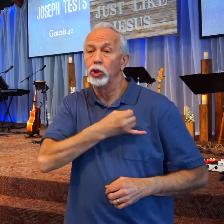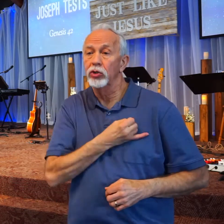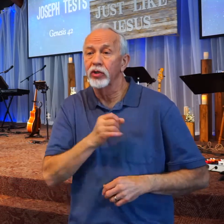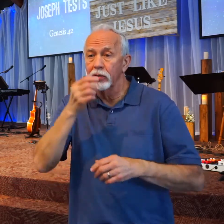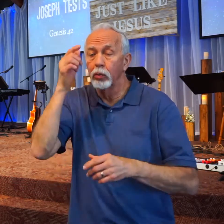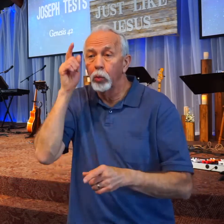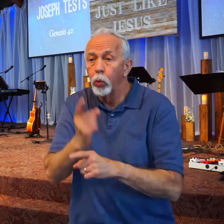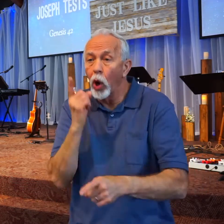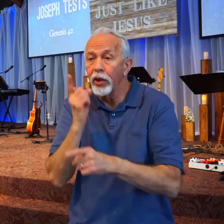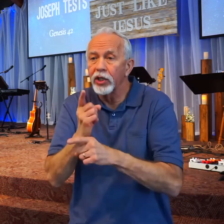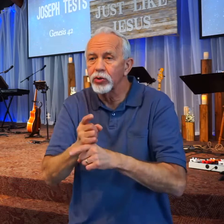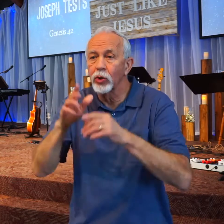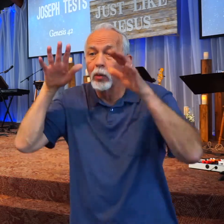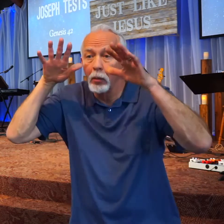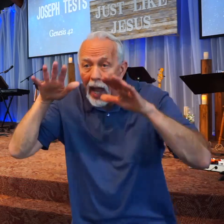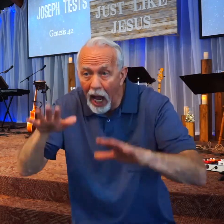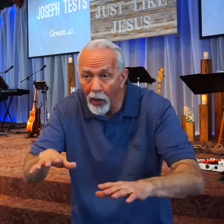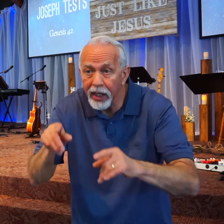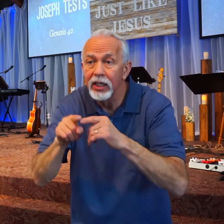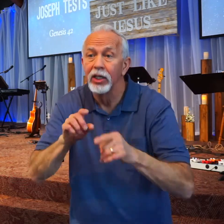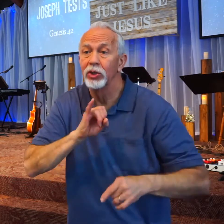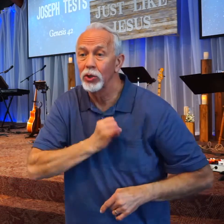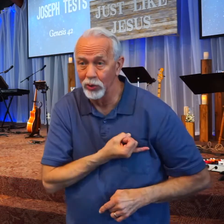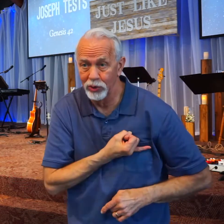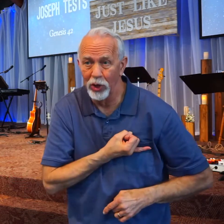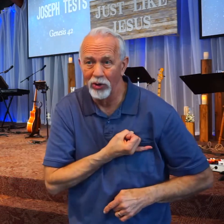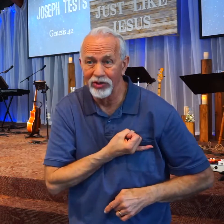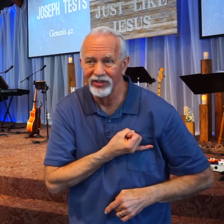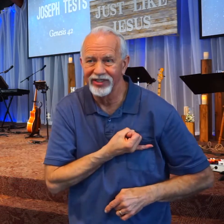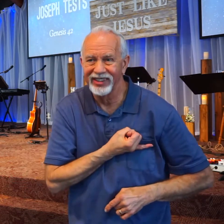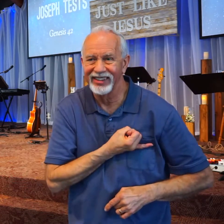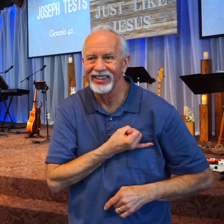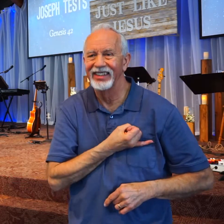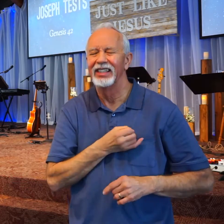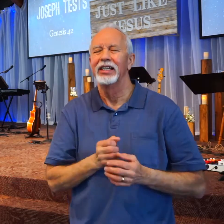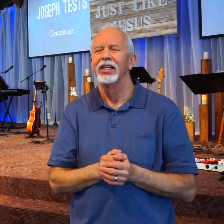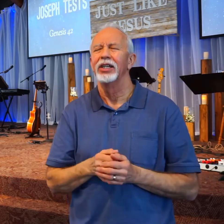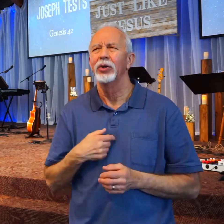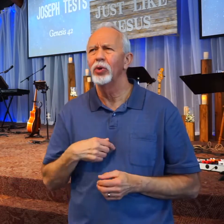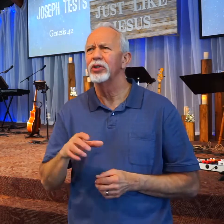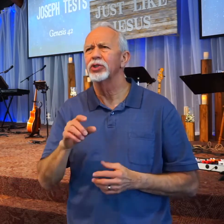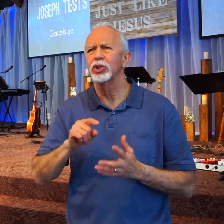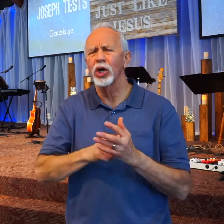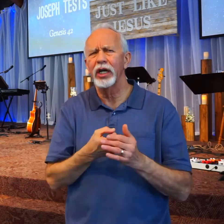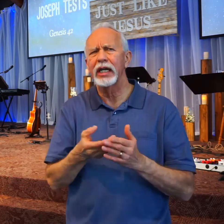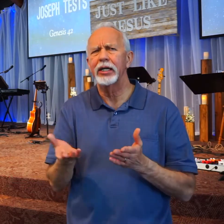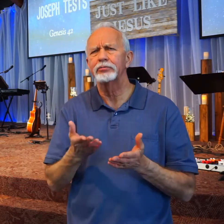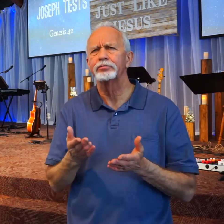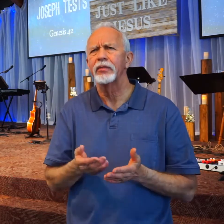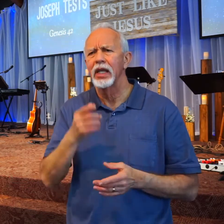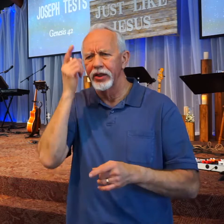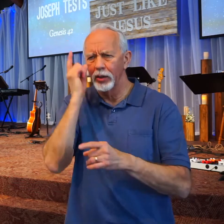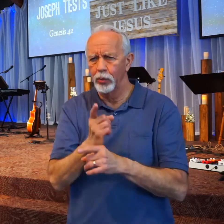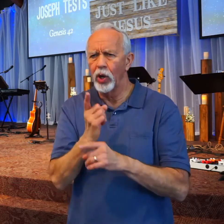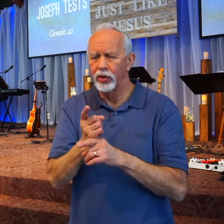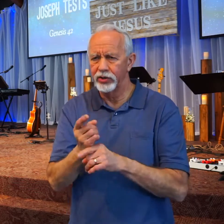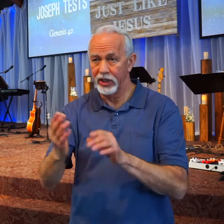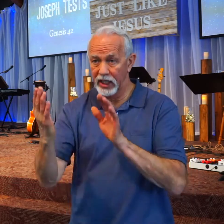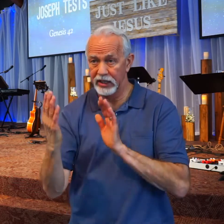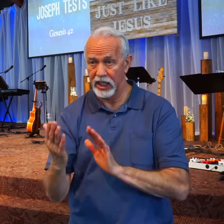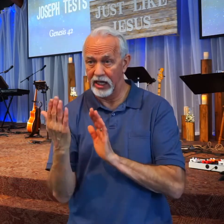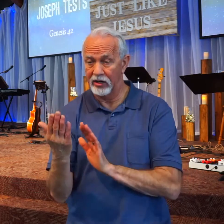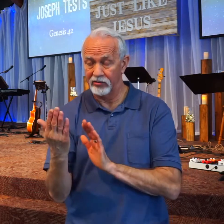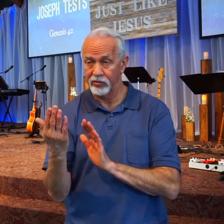their faces down to the ground before Joseph. And we're going to pick up right there with his brothers before him. And